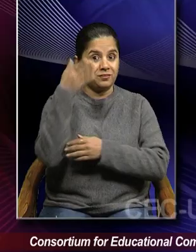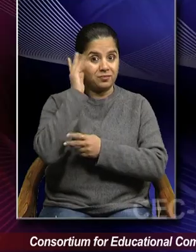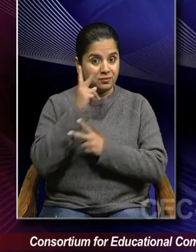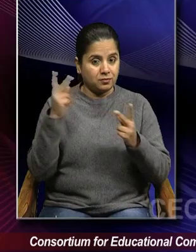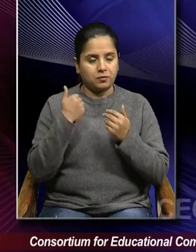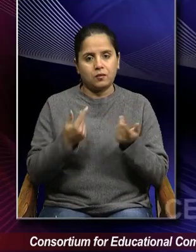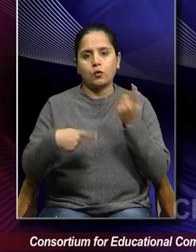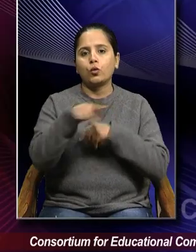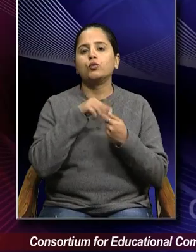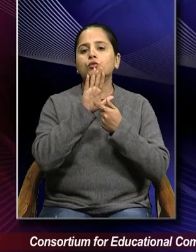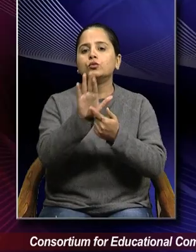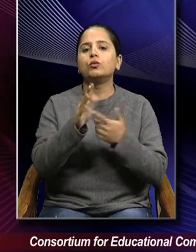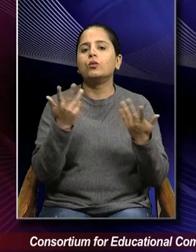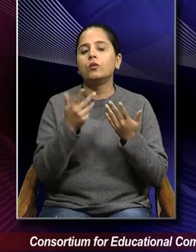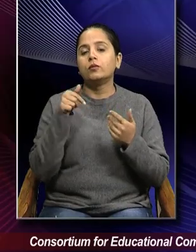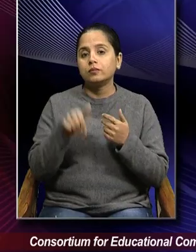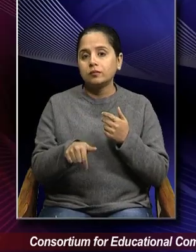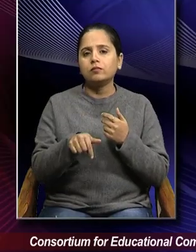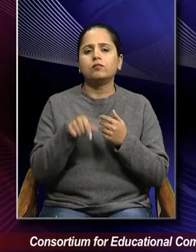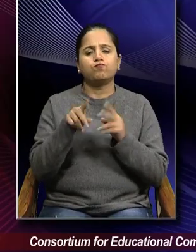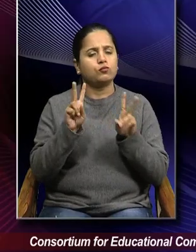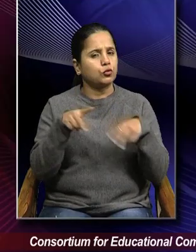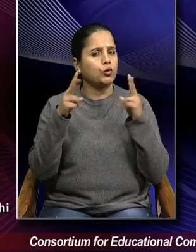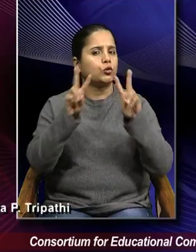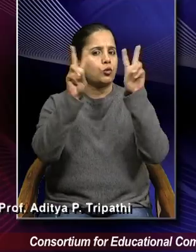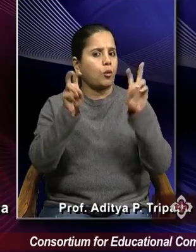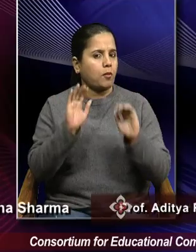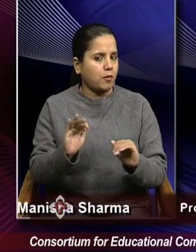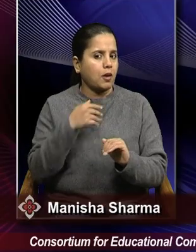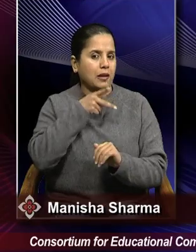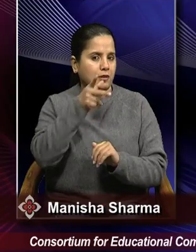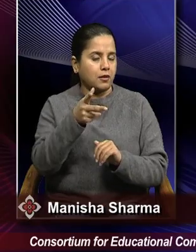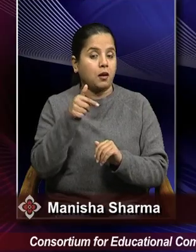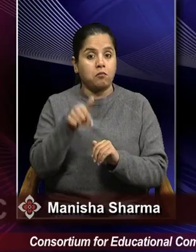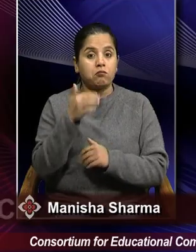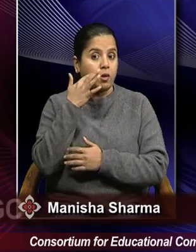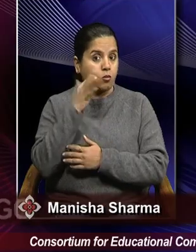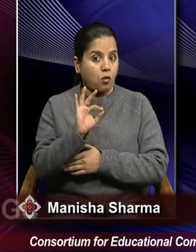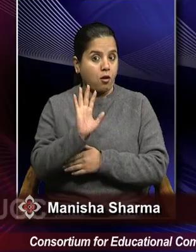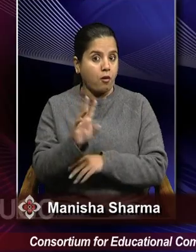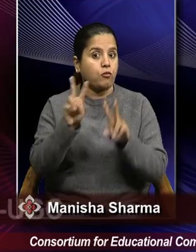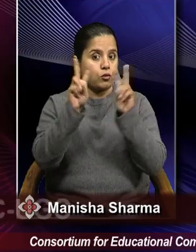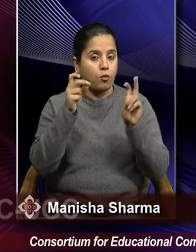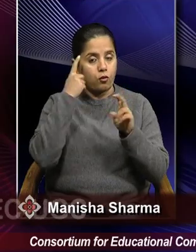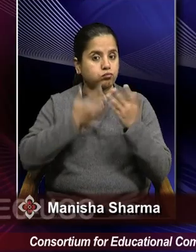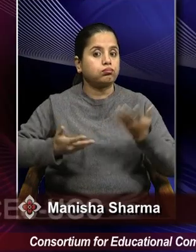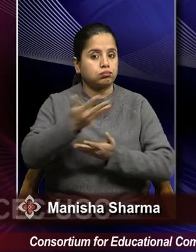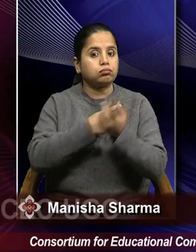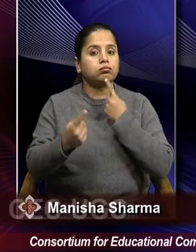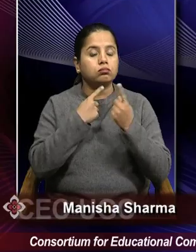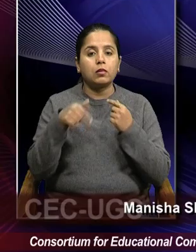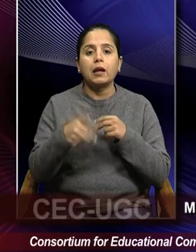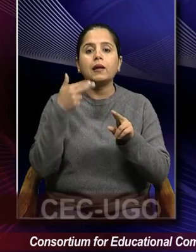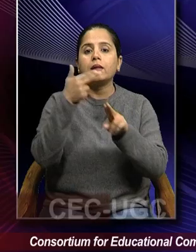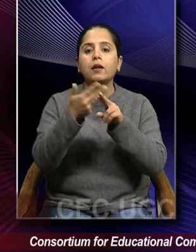going to present before you a very unique topic, or I would say very relevant topic for discussion, that is